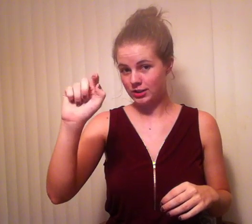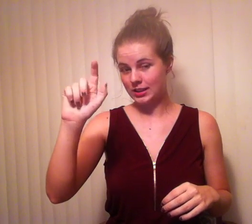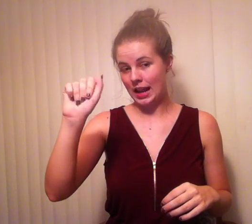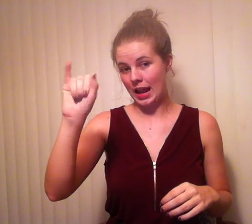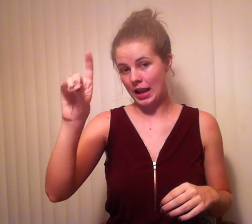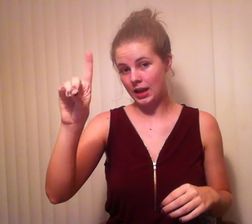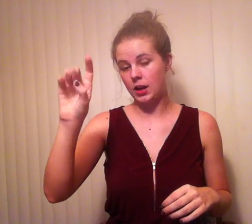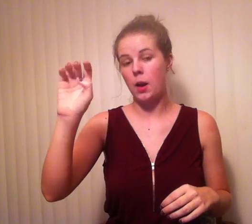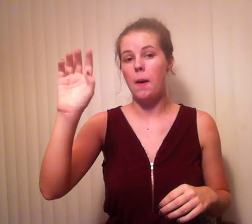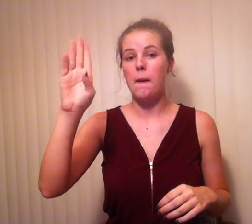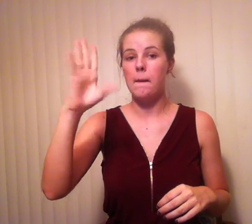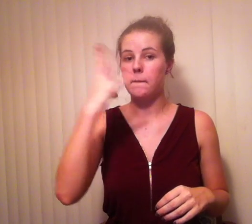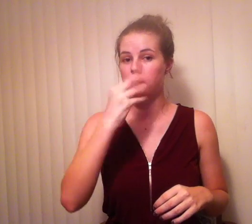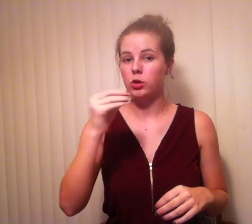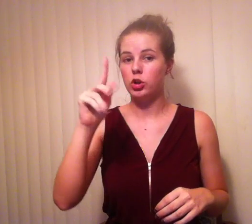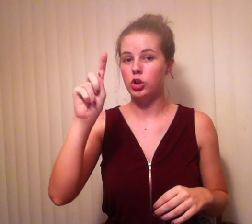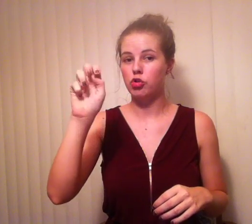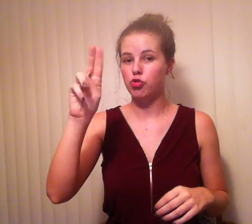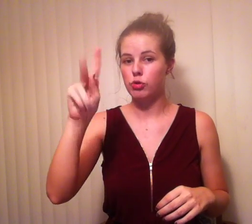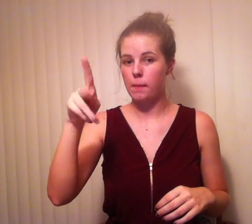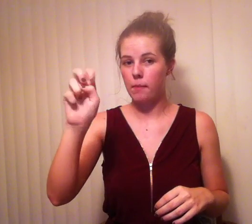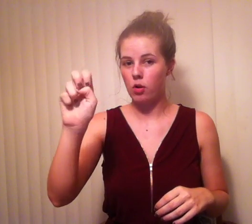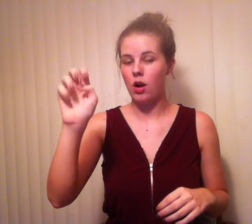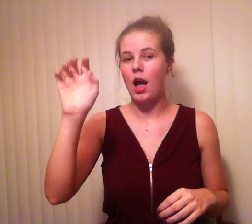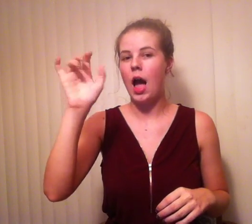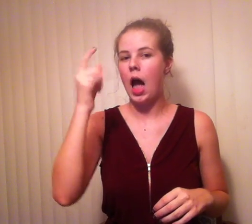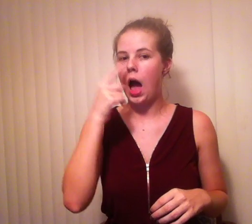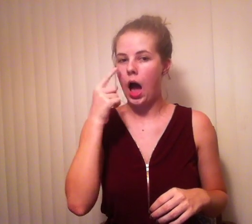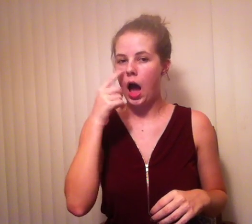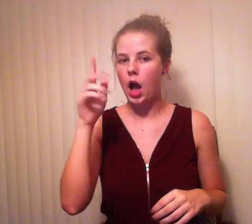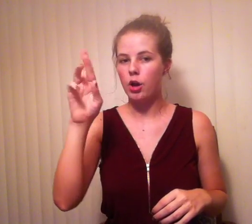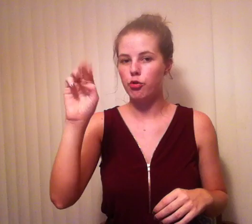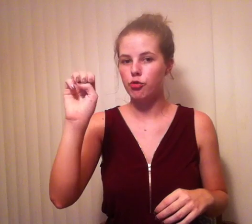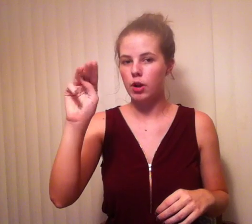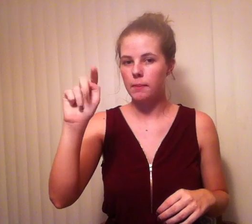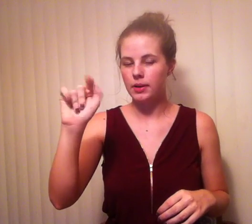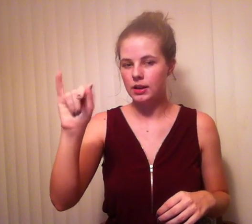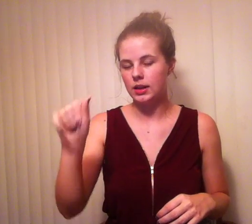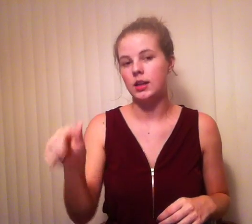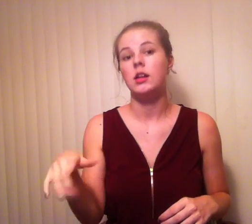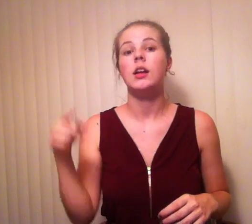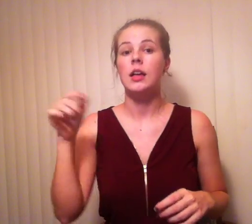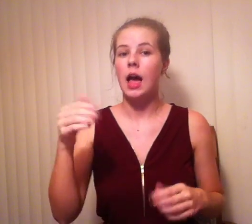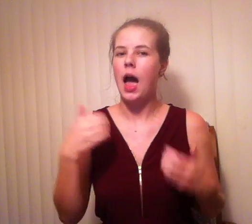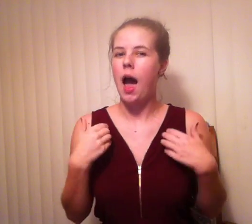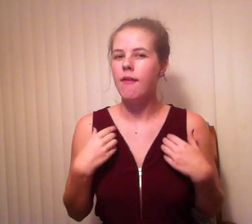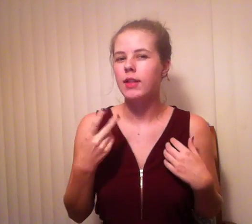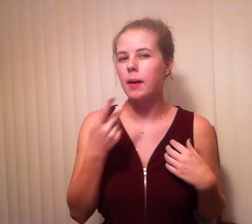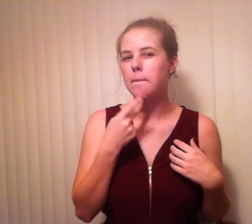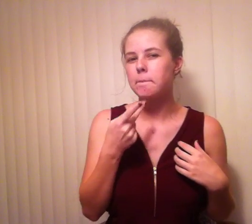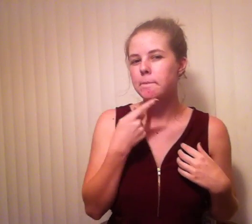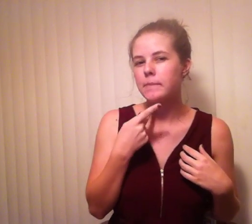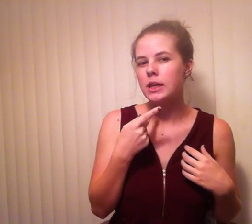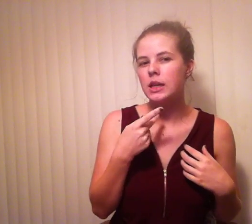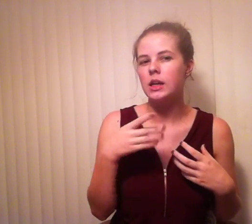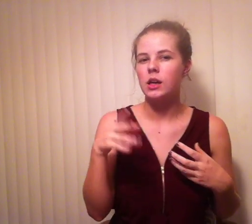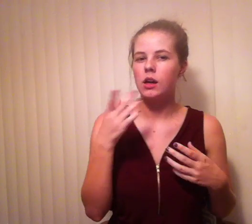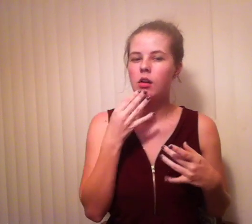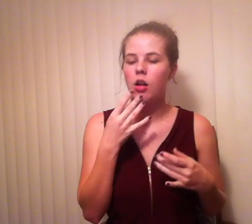area. I really like this because it has a salmon tone to it, so it counteracts a lot of the dark circles that I'm experiencing right now. So usually what I'll do is I'll put a blob onto my finger, and